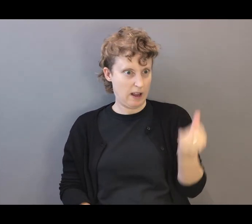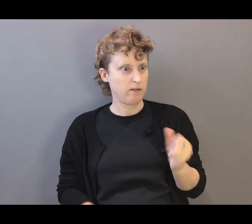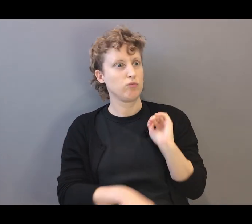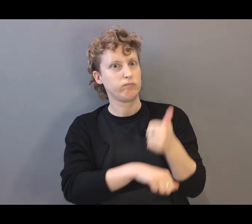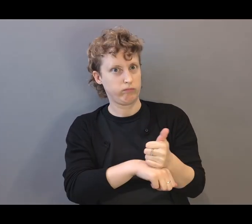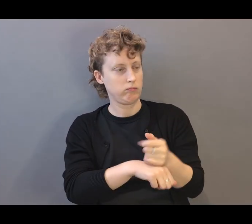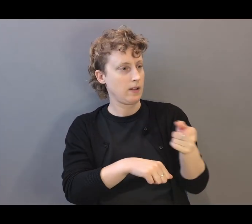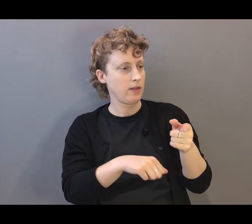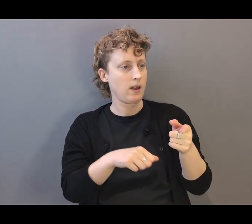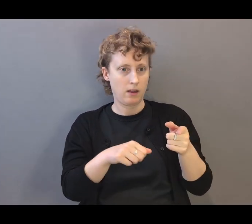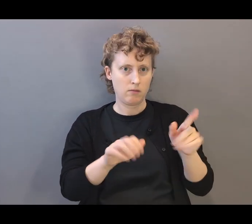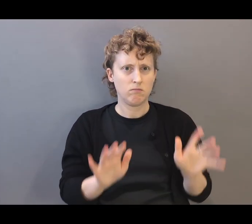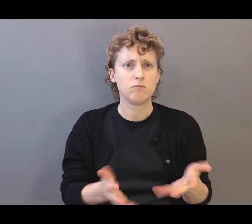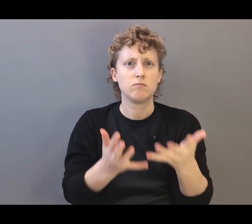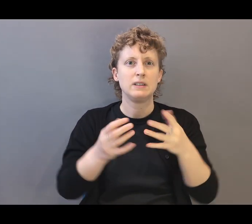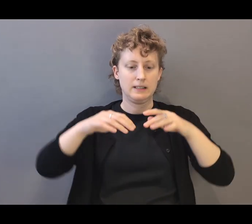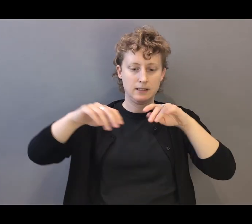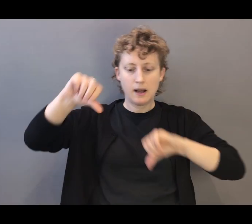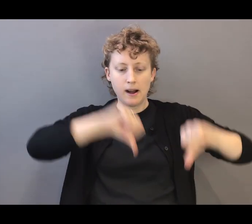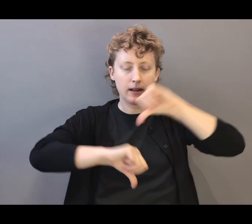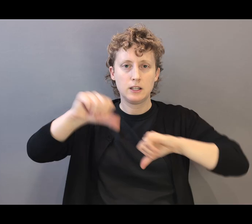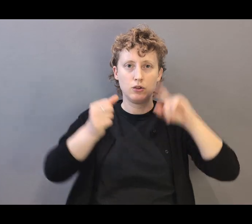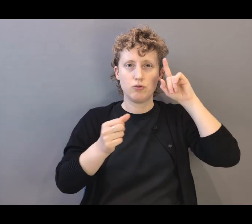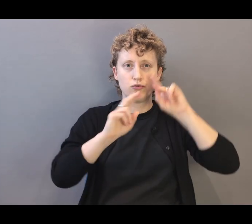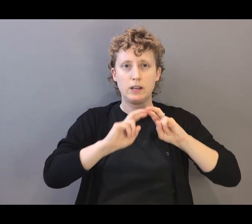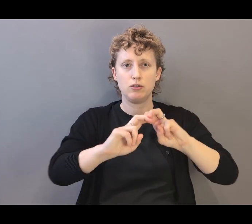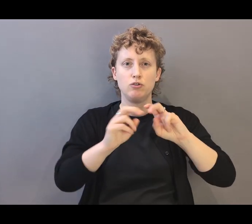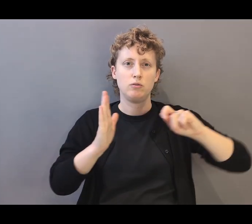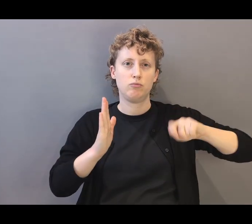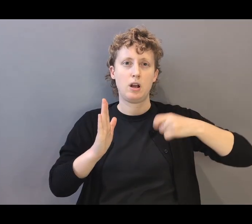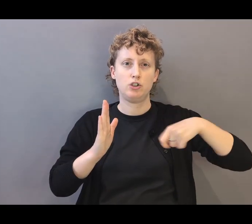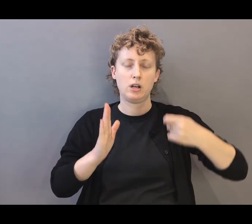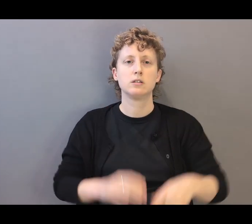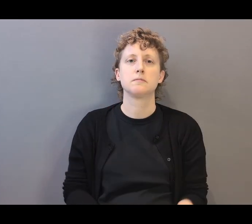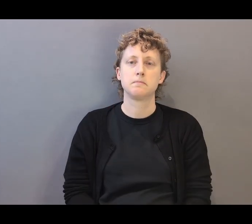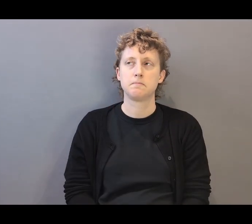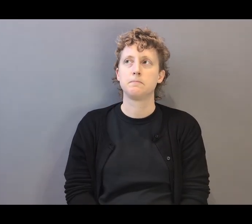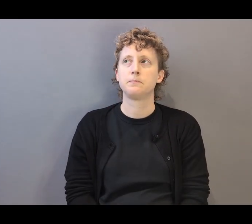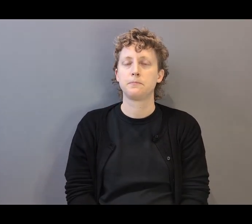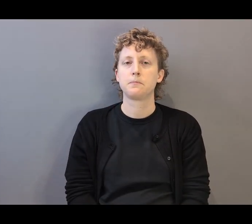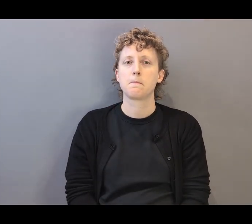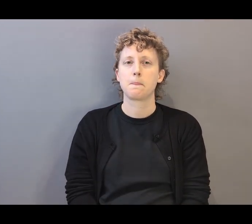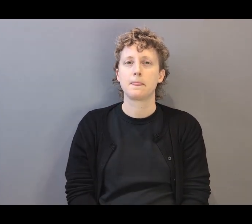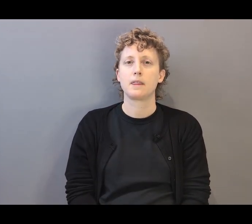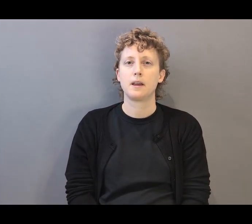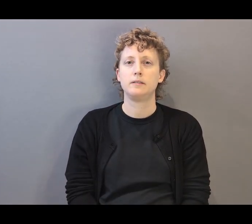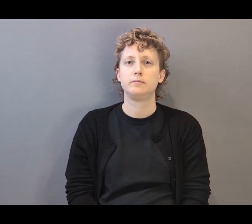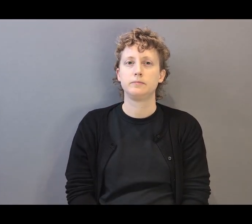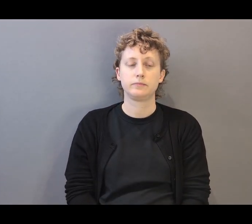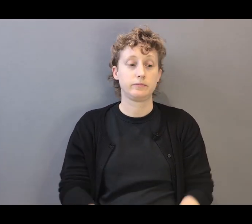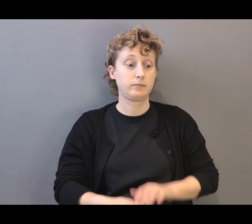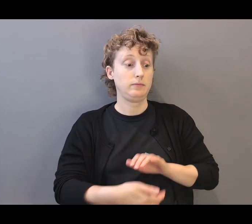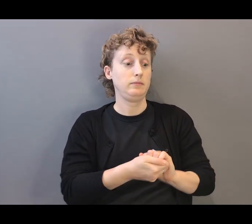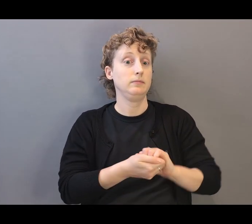the scientific research projects that we have been involved in lately. And the collaboration also means that IAAP members get